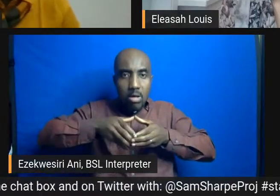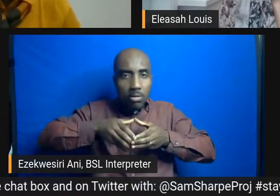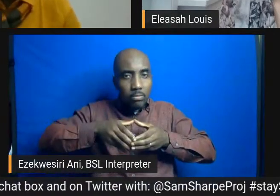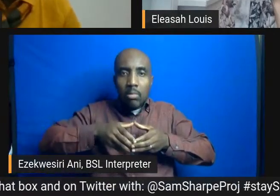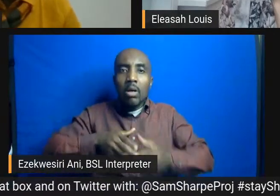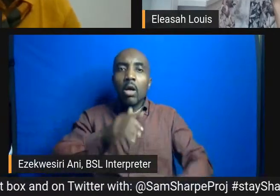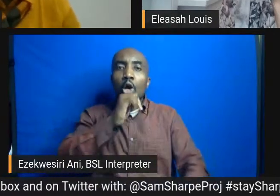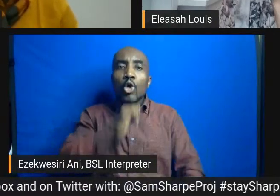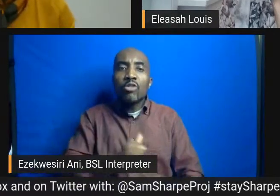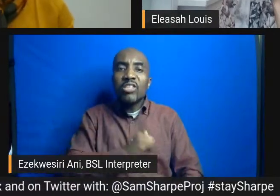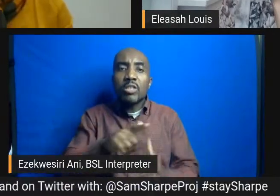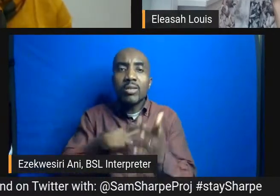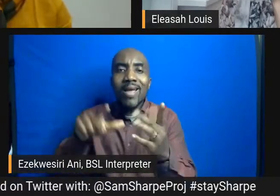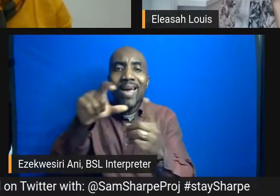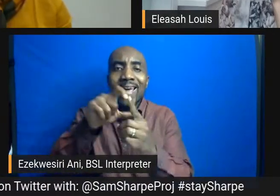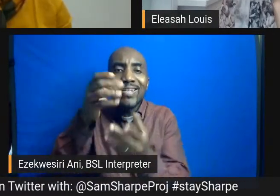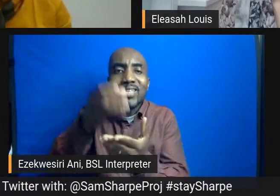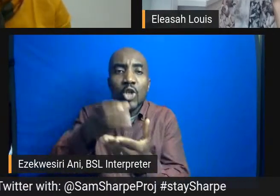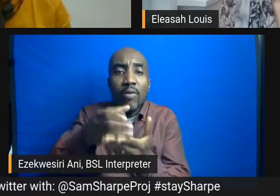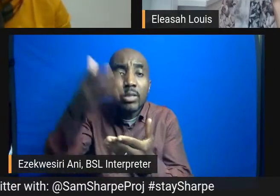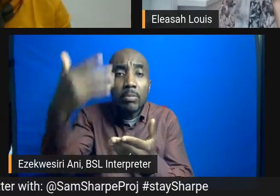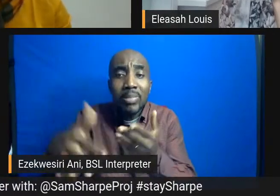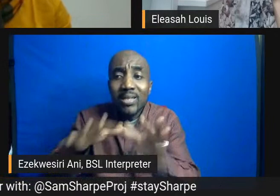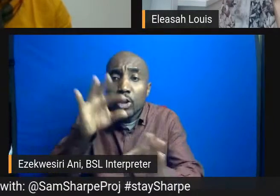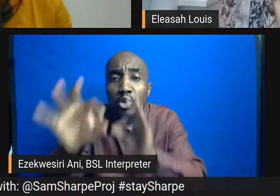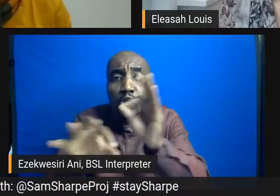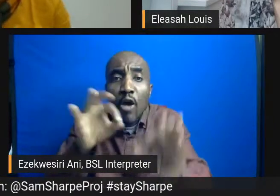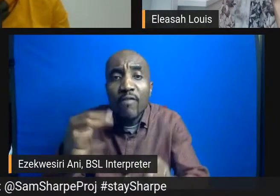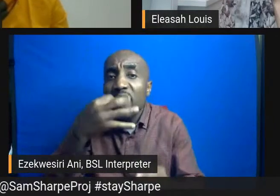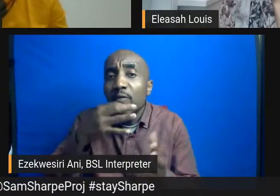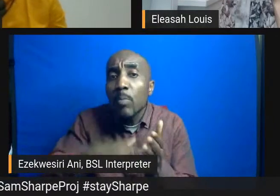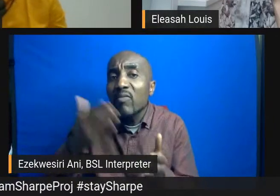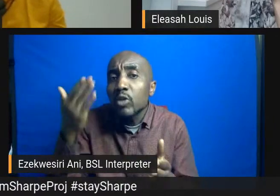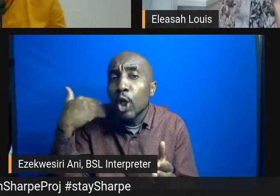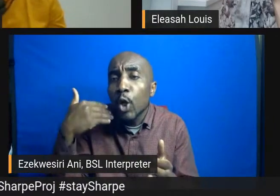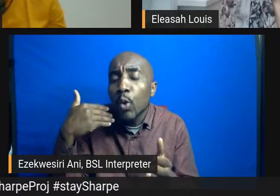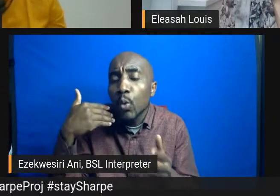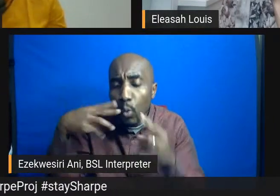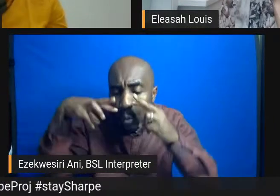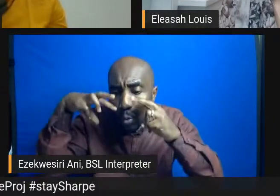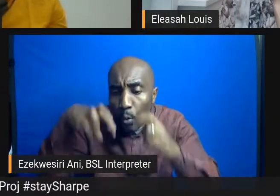did a survey a few months back and found that,